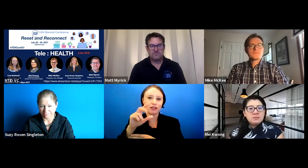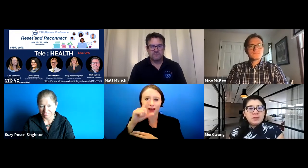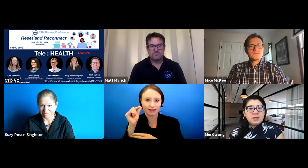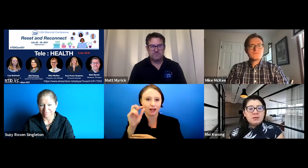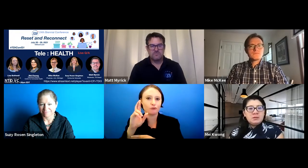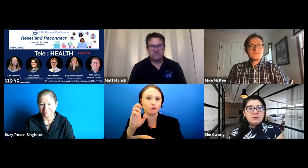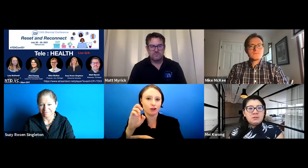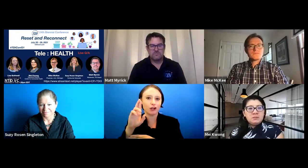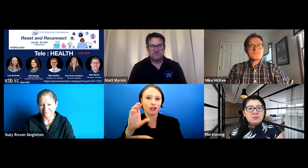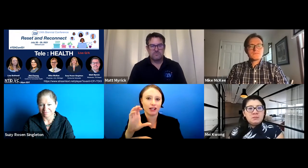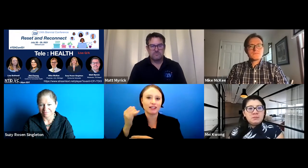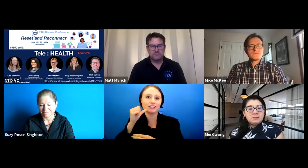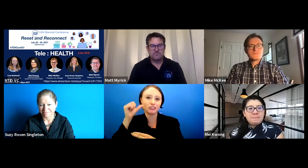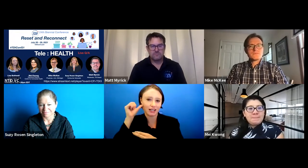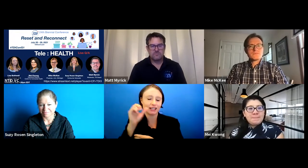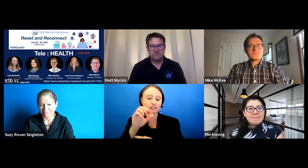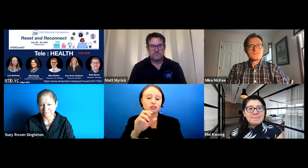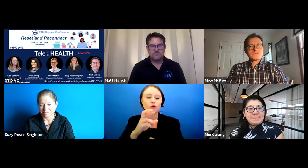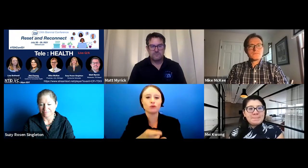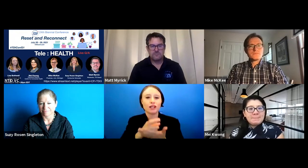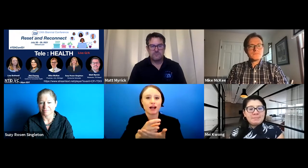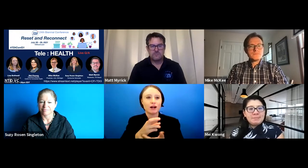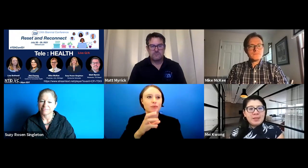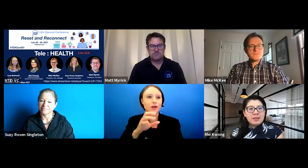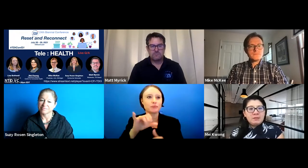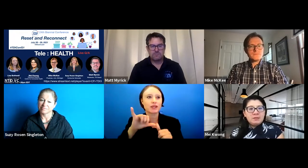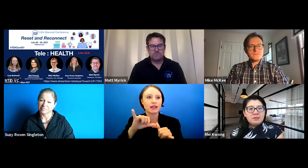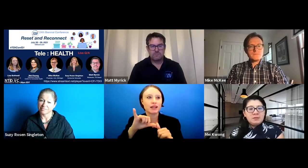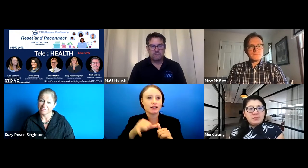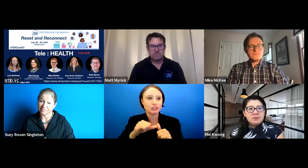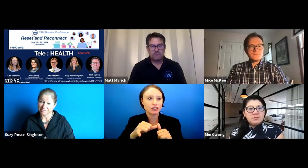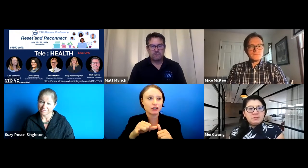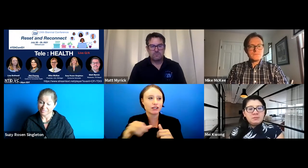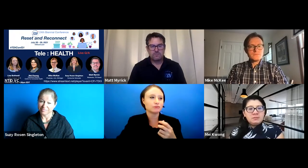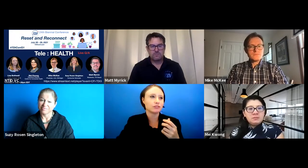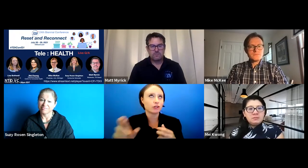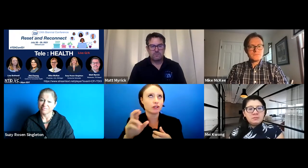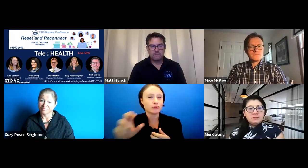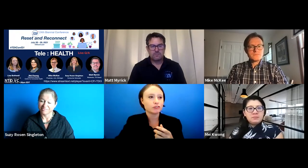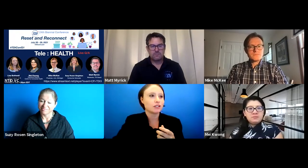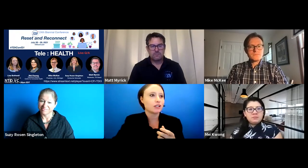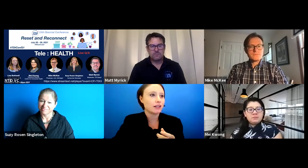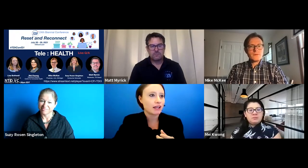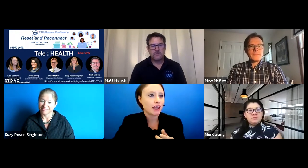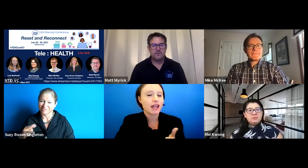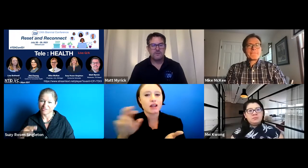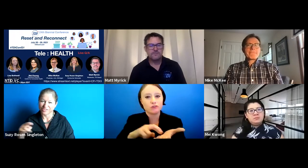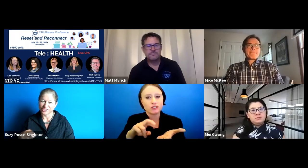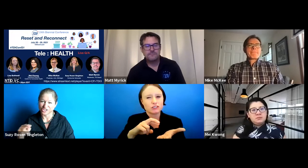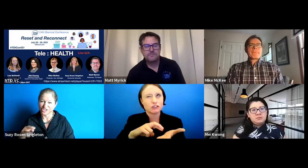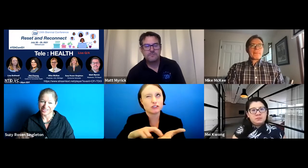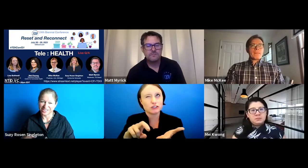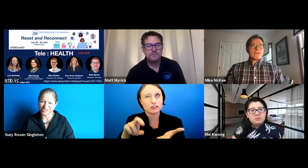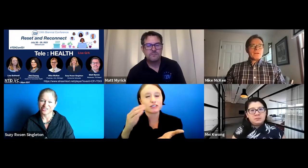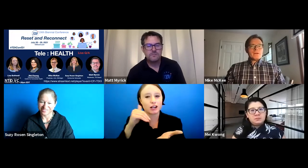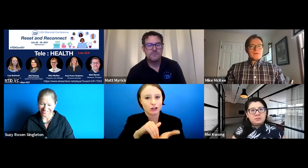believe Bobby mentioned Gallaudet RERC, which is Rehabilitation, Engineering.